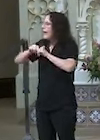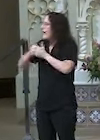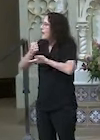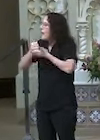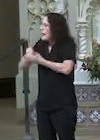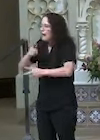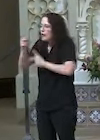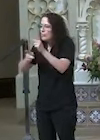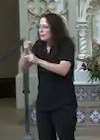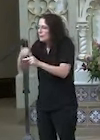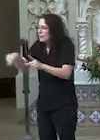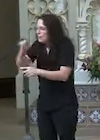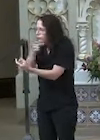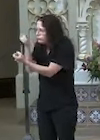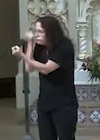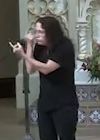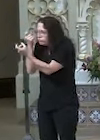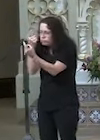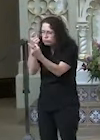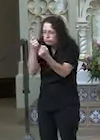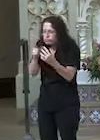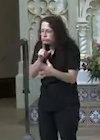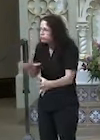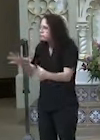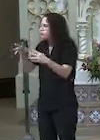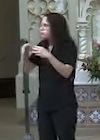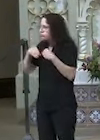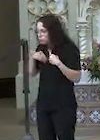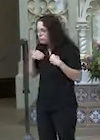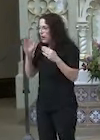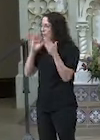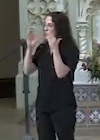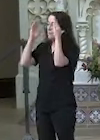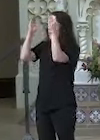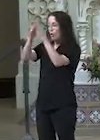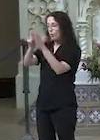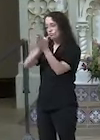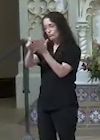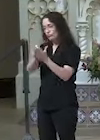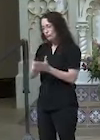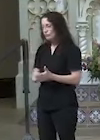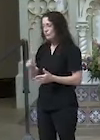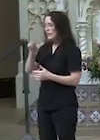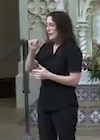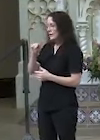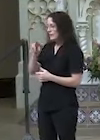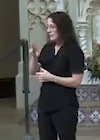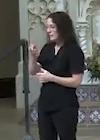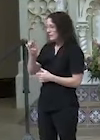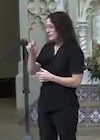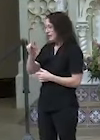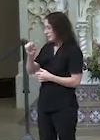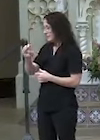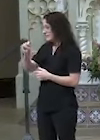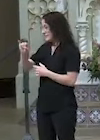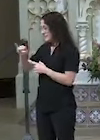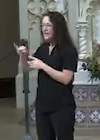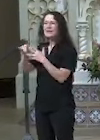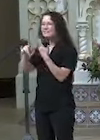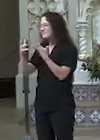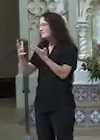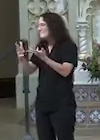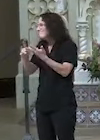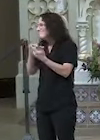people embrace the Pope's encyclical Laudato Si. Remember that one? It's a few years old